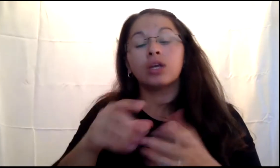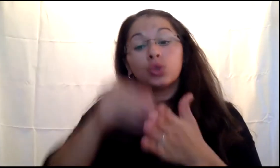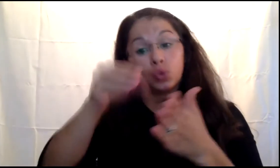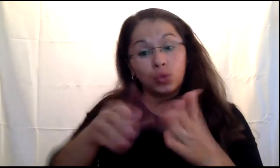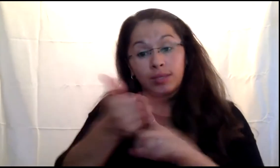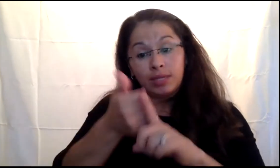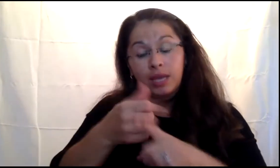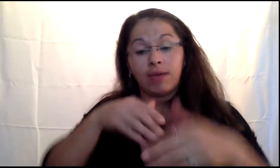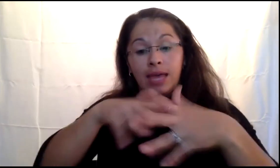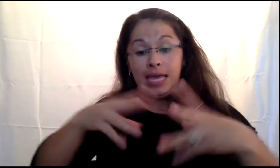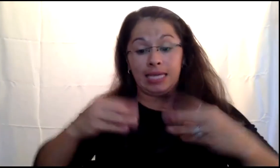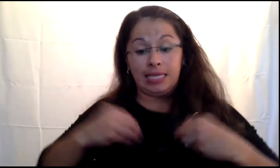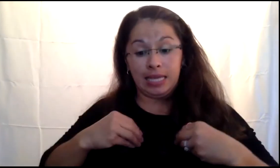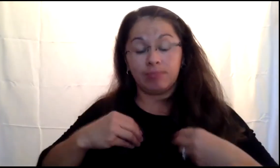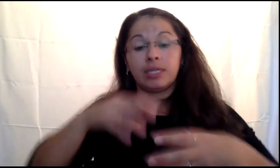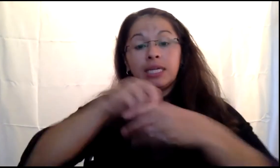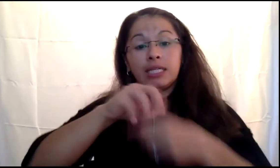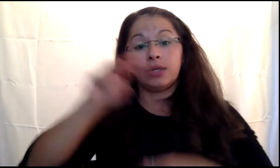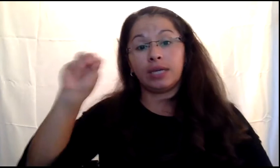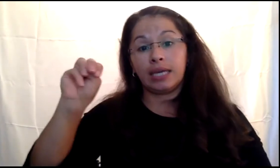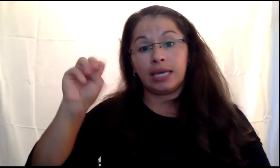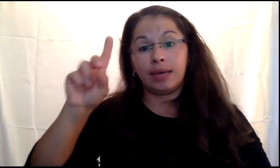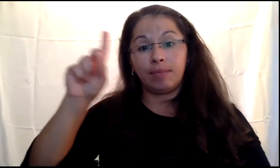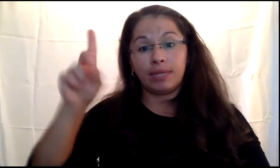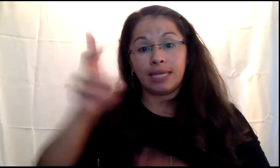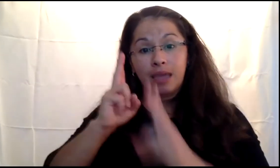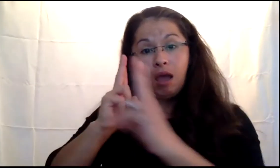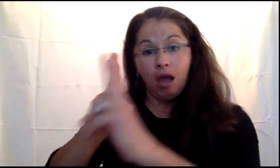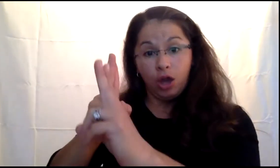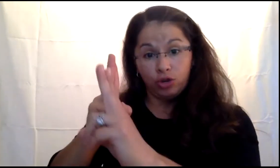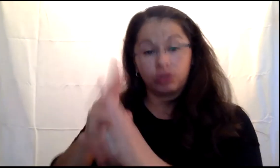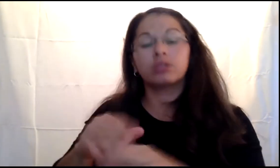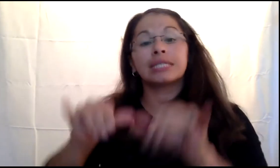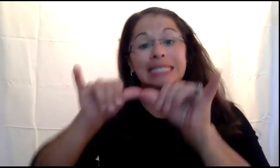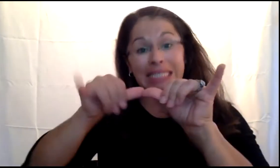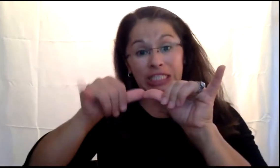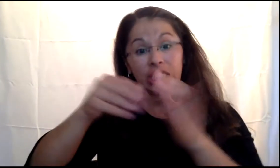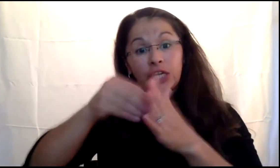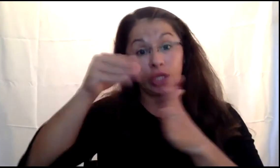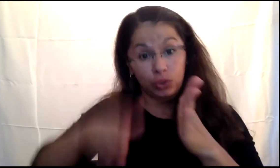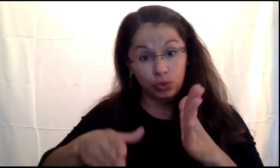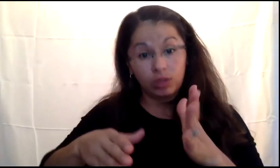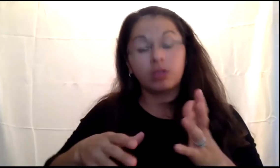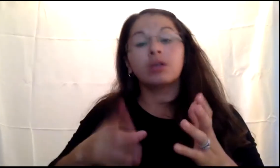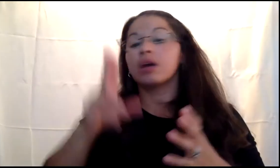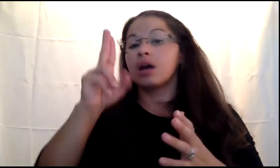FIU Engineering, so where Jody works. The student is undocumented and has applied to Dream.us scholarship for